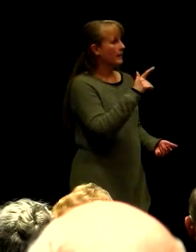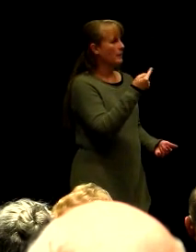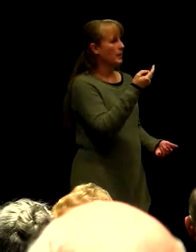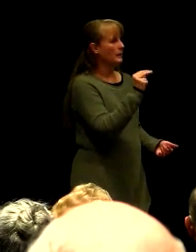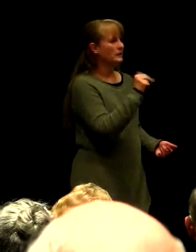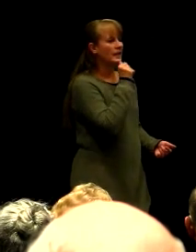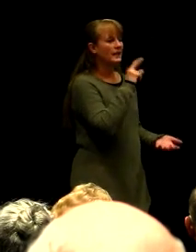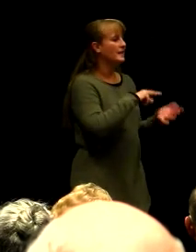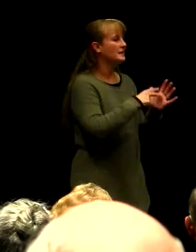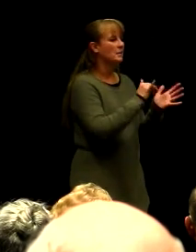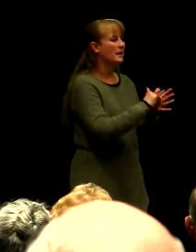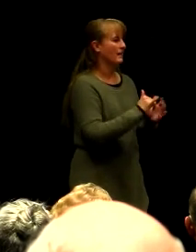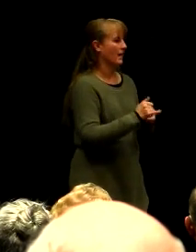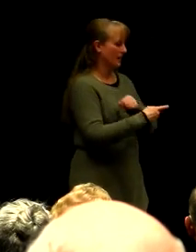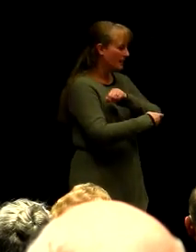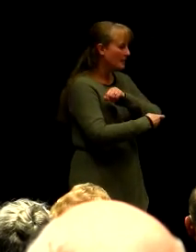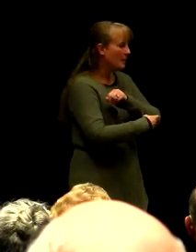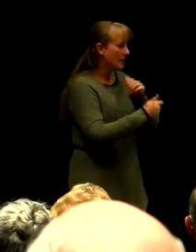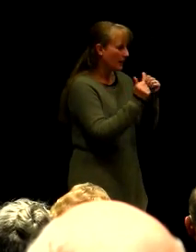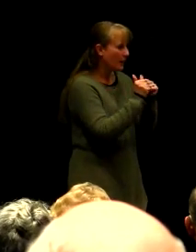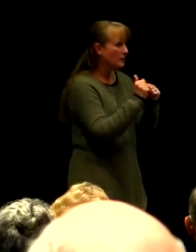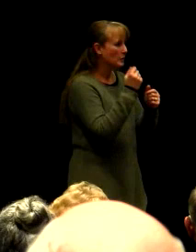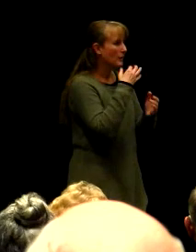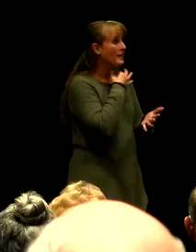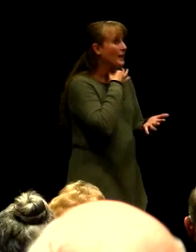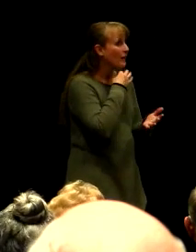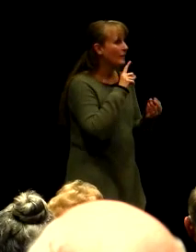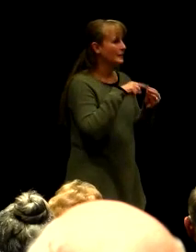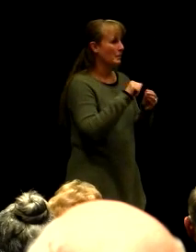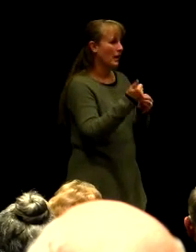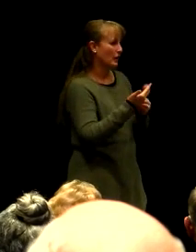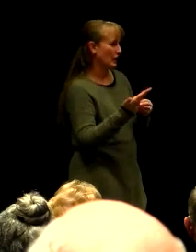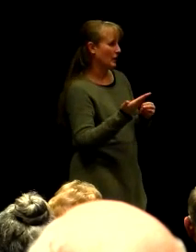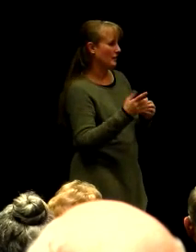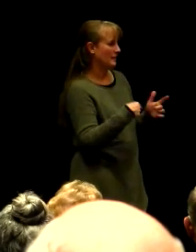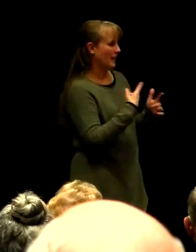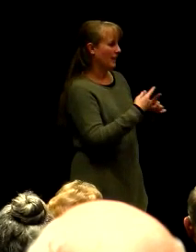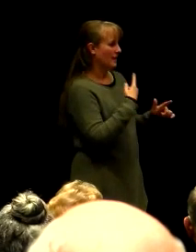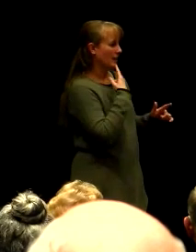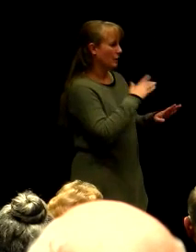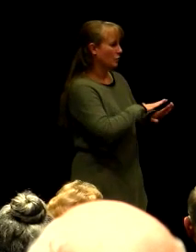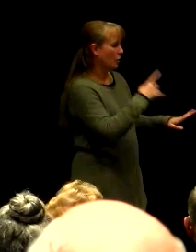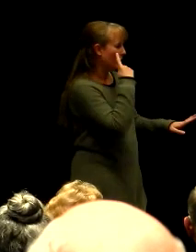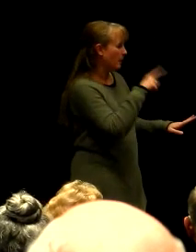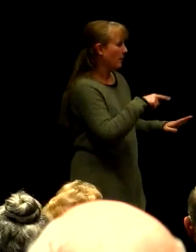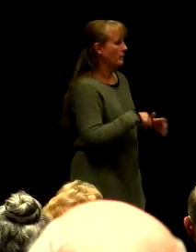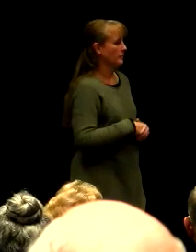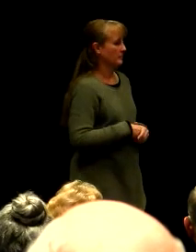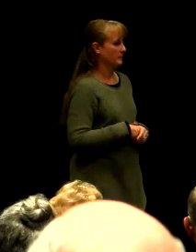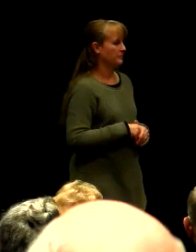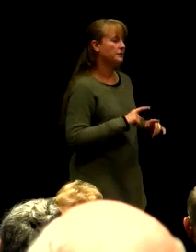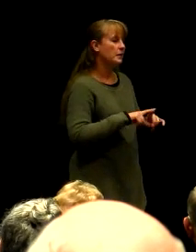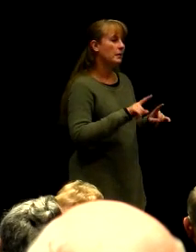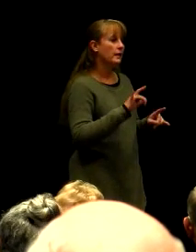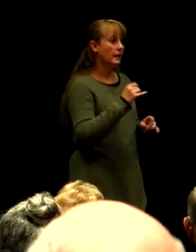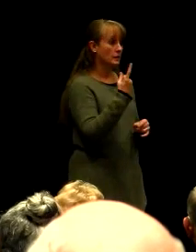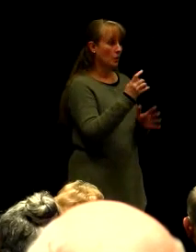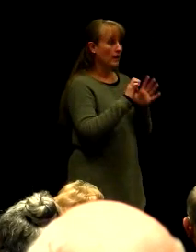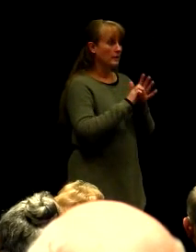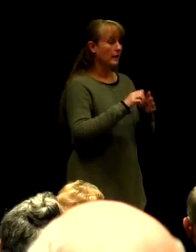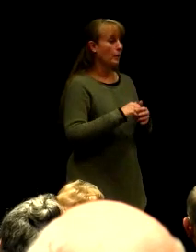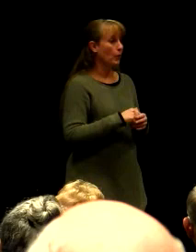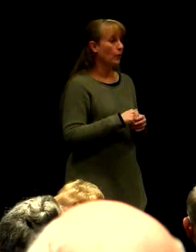mean that, tempting us with curiosity about such things and then saying, don't think about it. But that's one